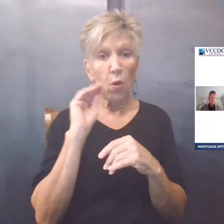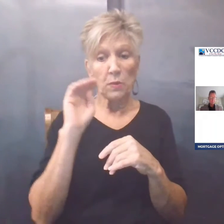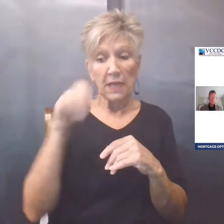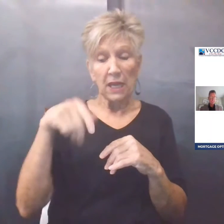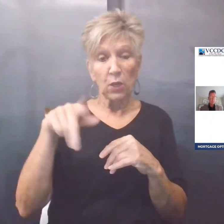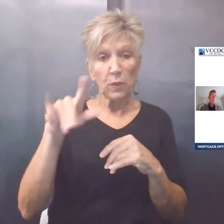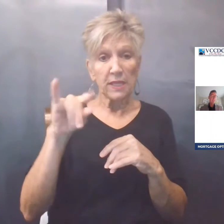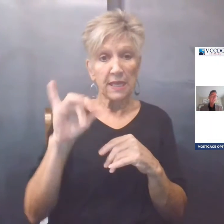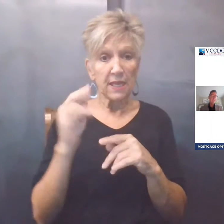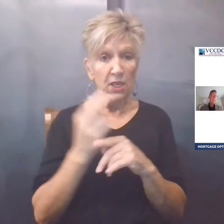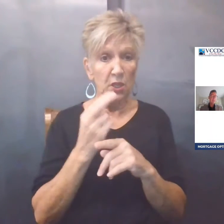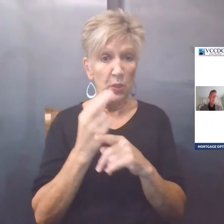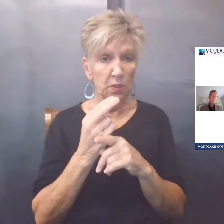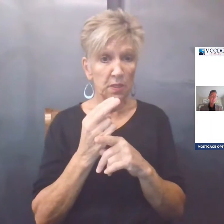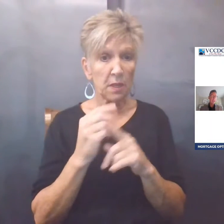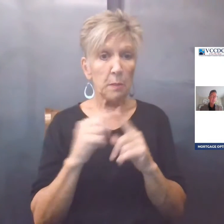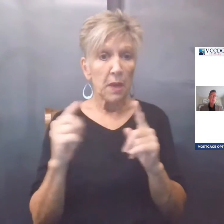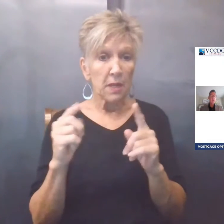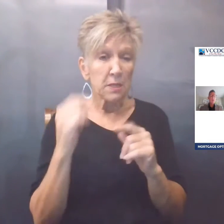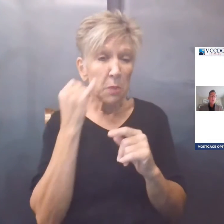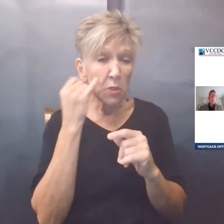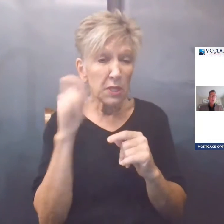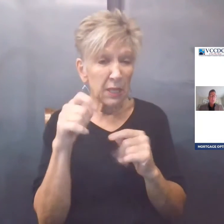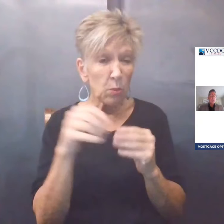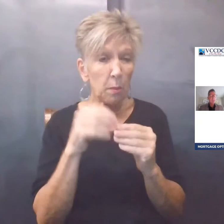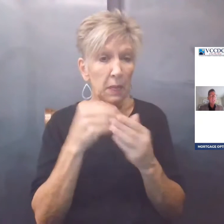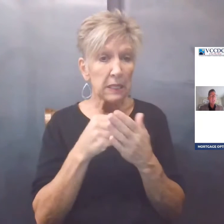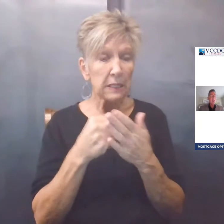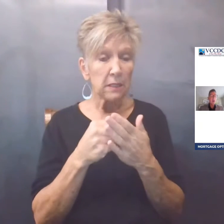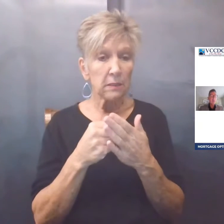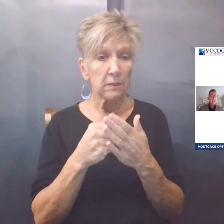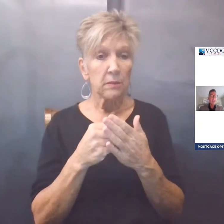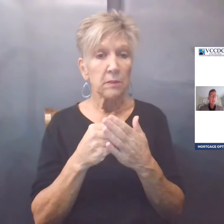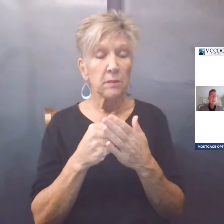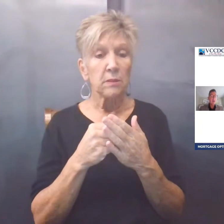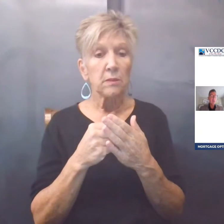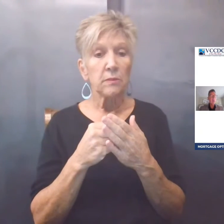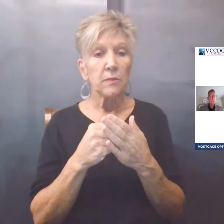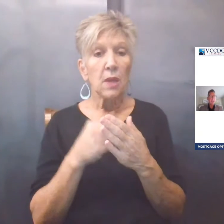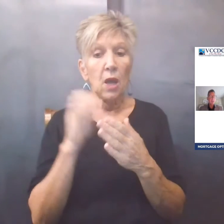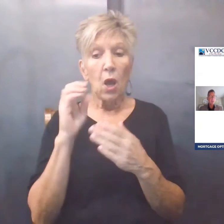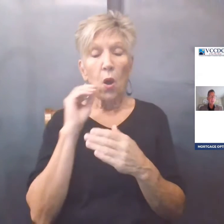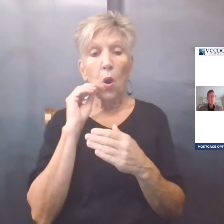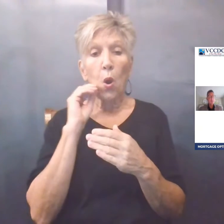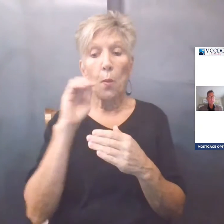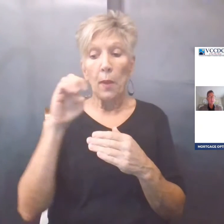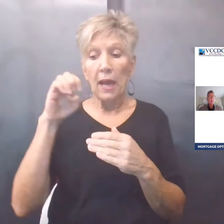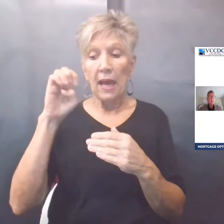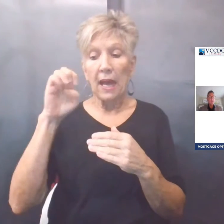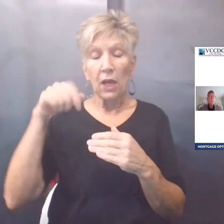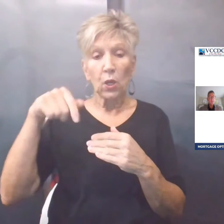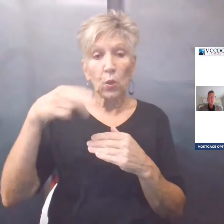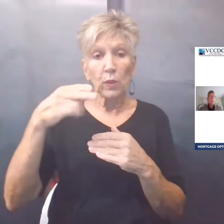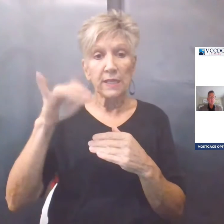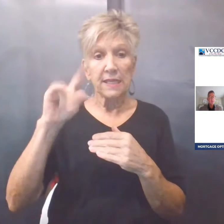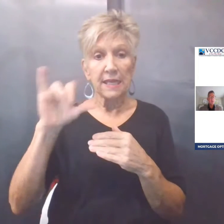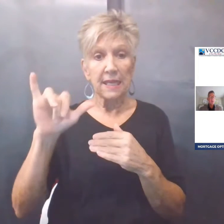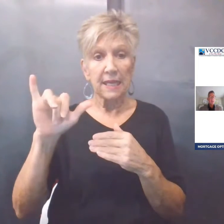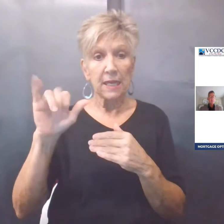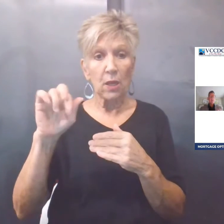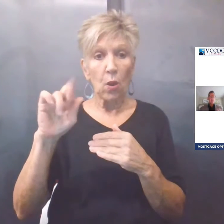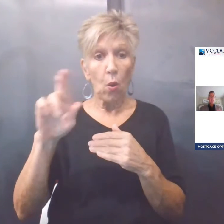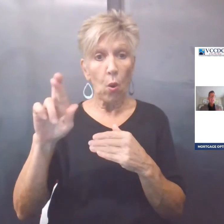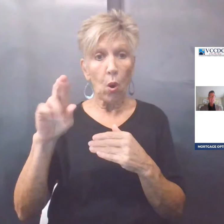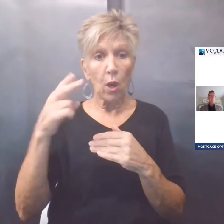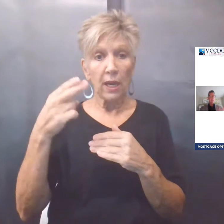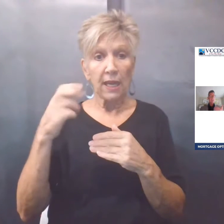with. But let's say you needed more money. You could take a home equity loan or a HELOC loan, depending on the lender that you go to,